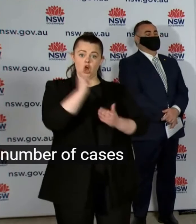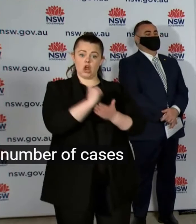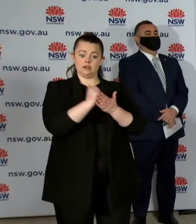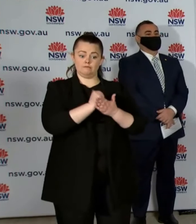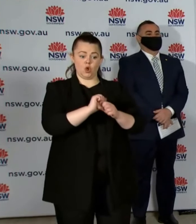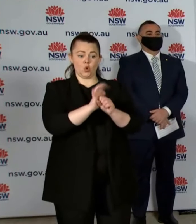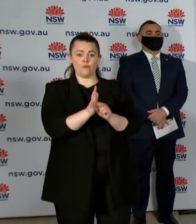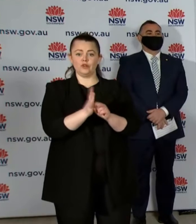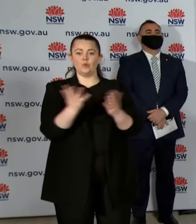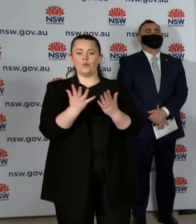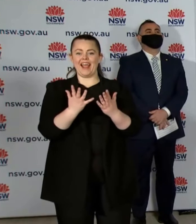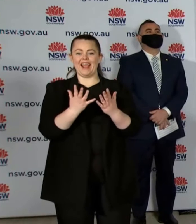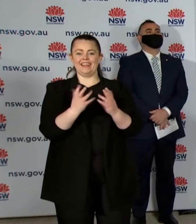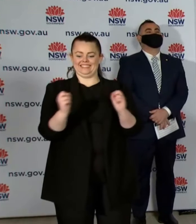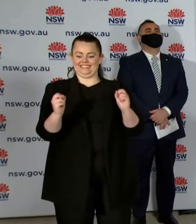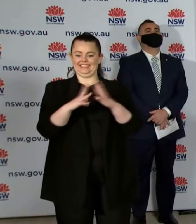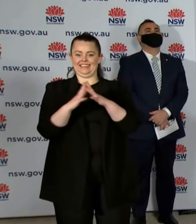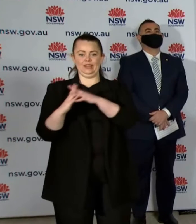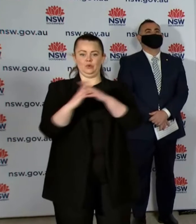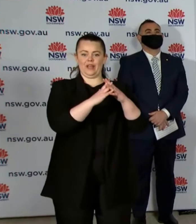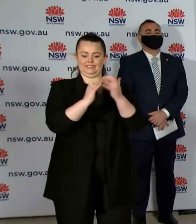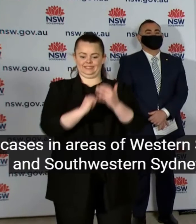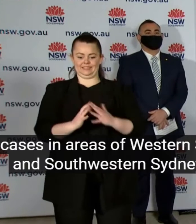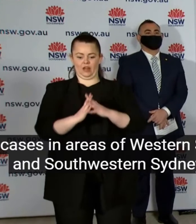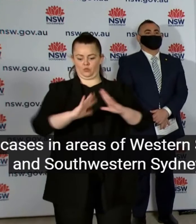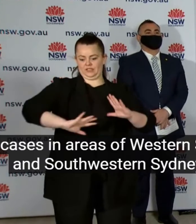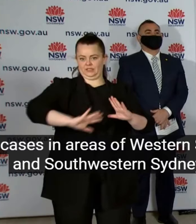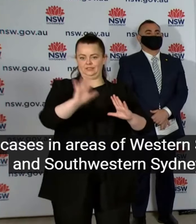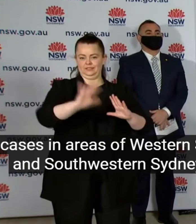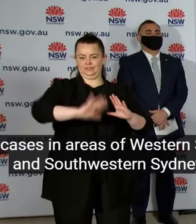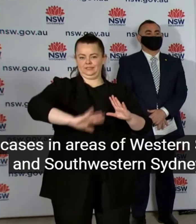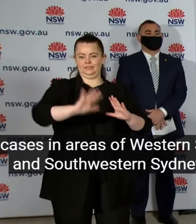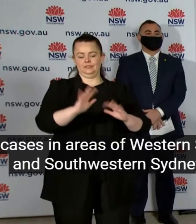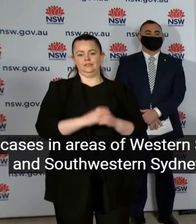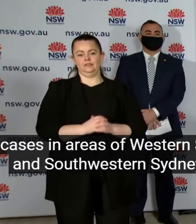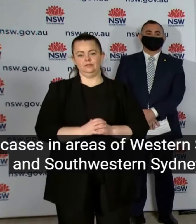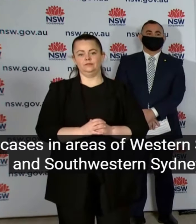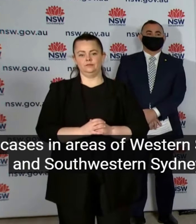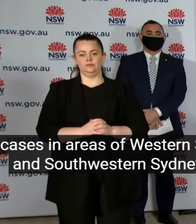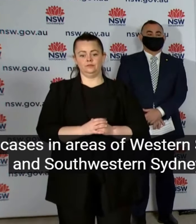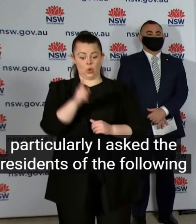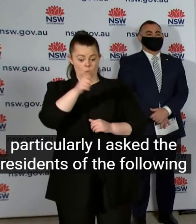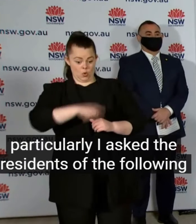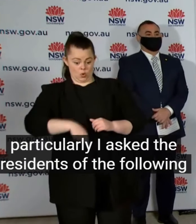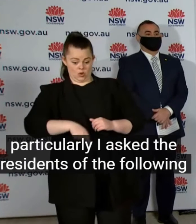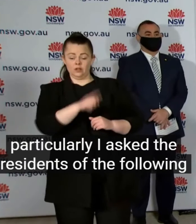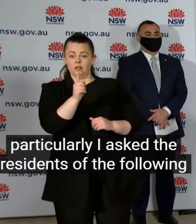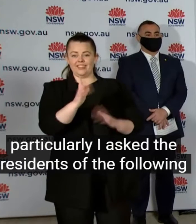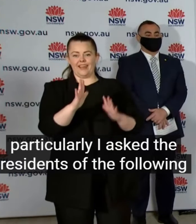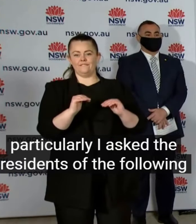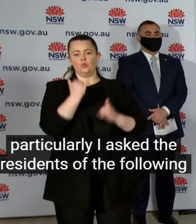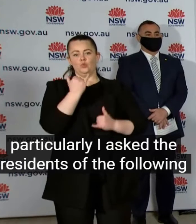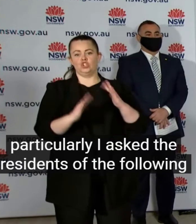areas of Western Sydney and southwestern Sydney, and particularly I ask the residents of the following suburbs that have the highest